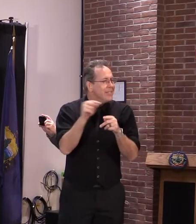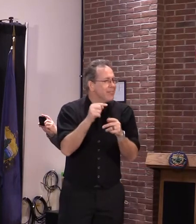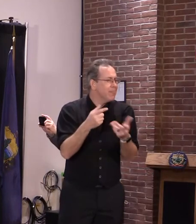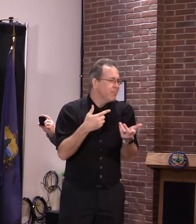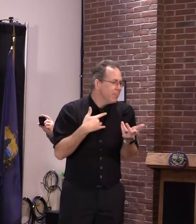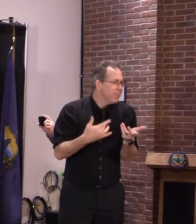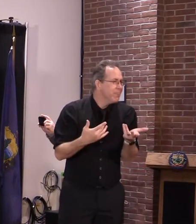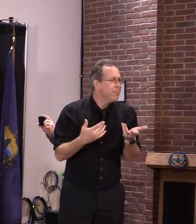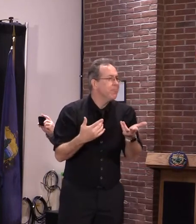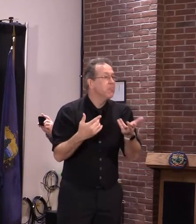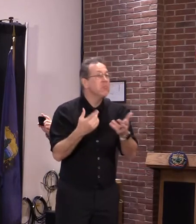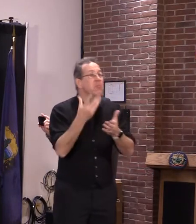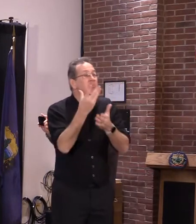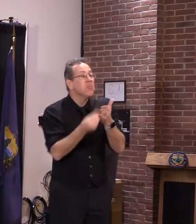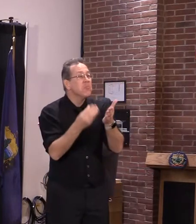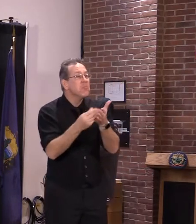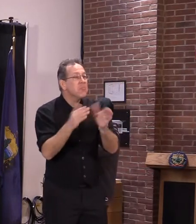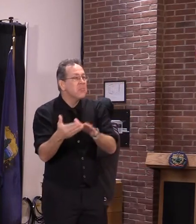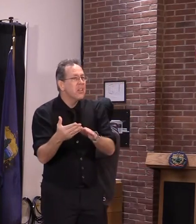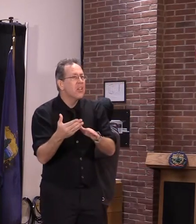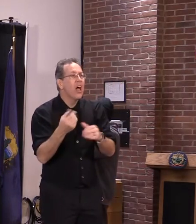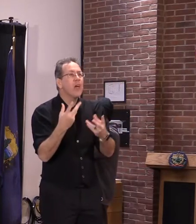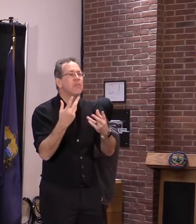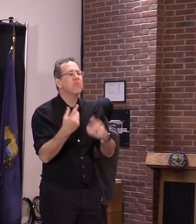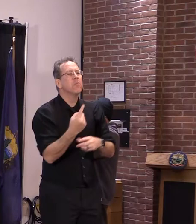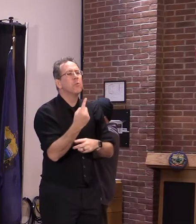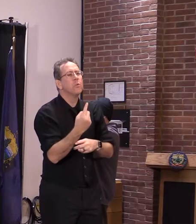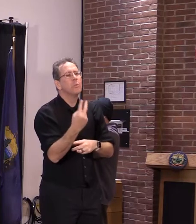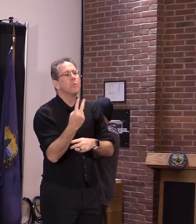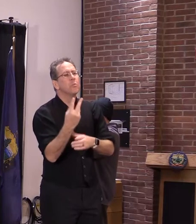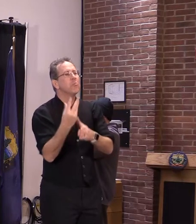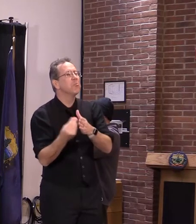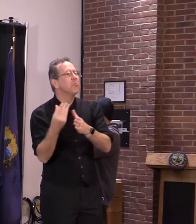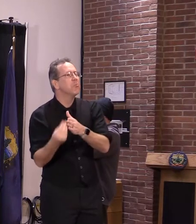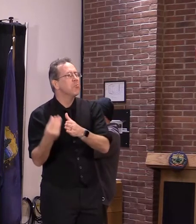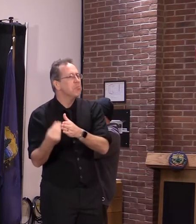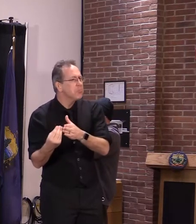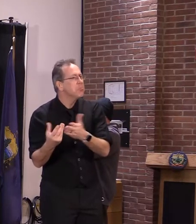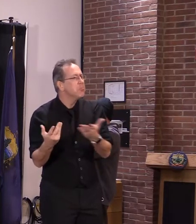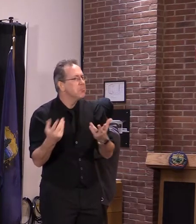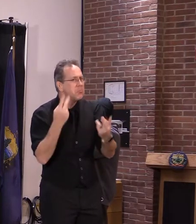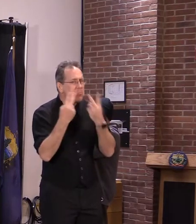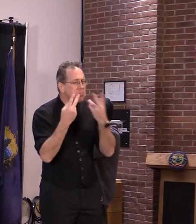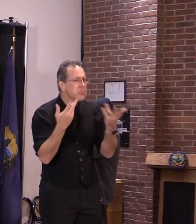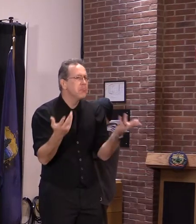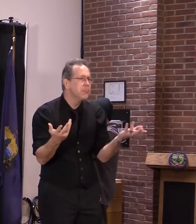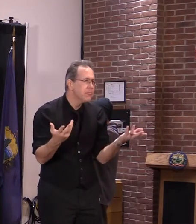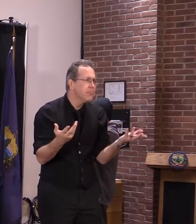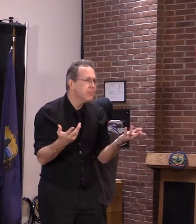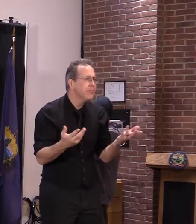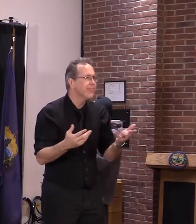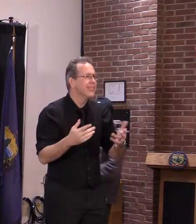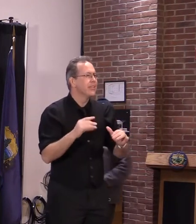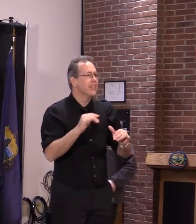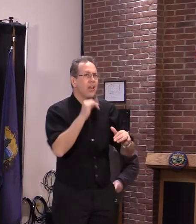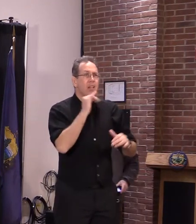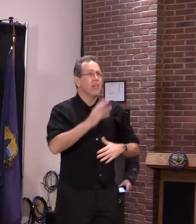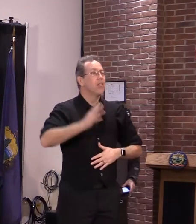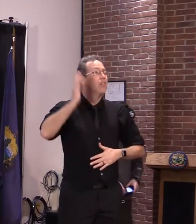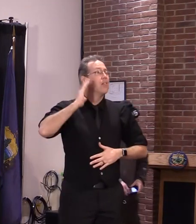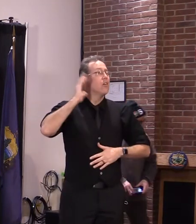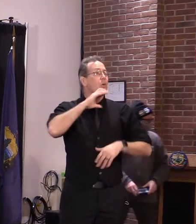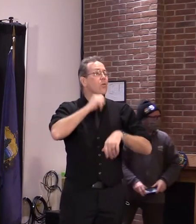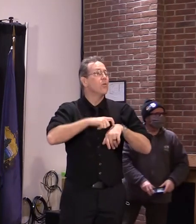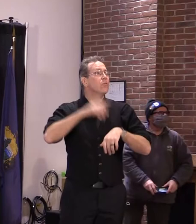0, 1, or 2 deaths at most. So it's not anywhere like the beginning of the pandemic when we would